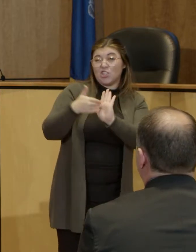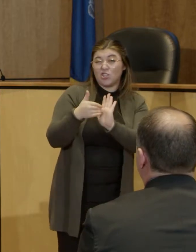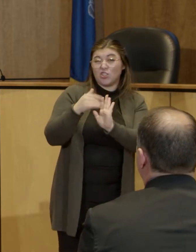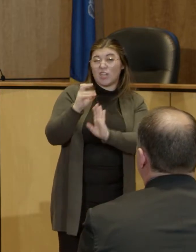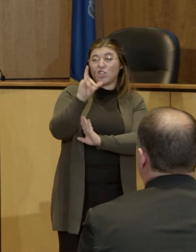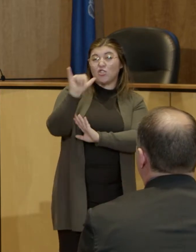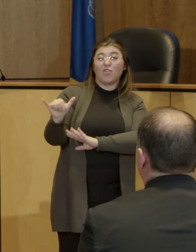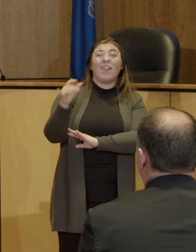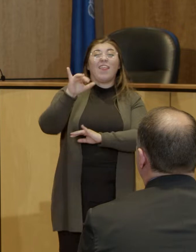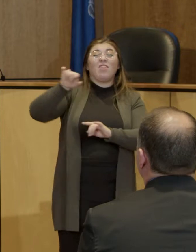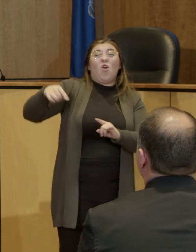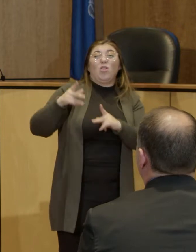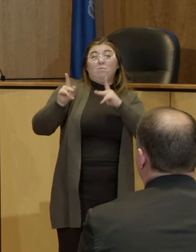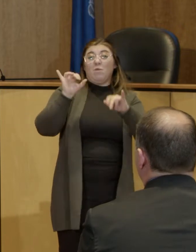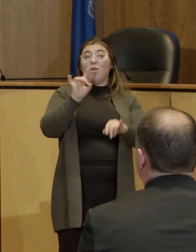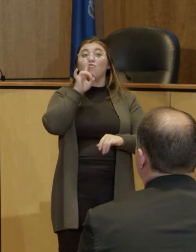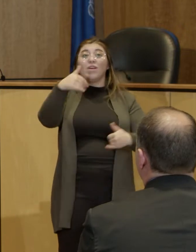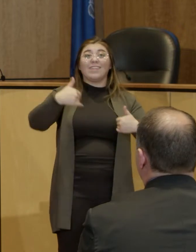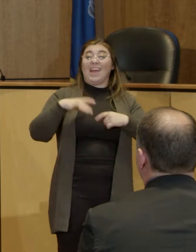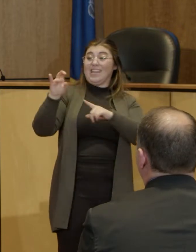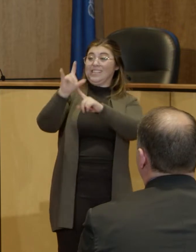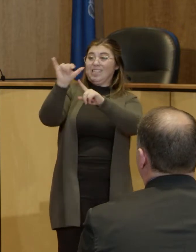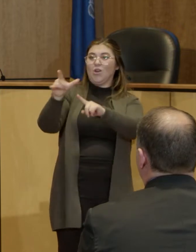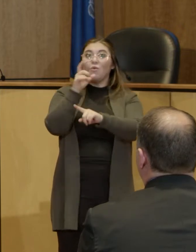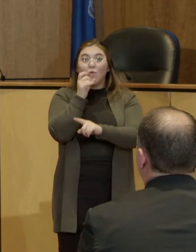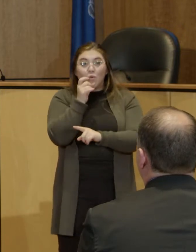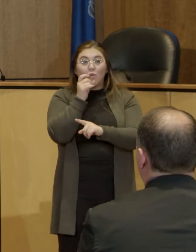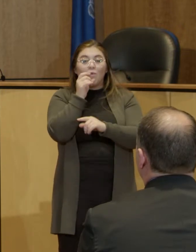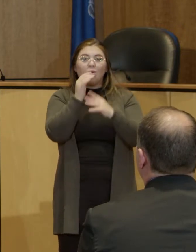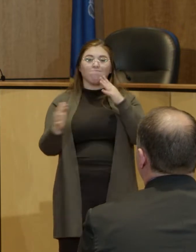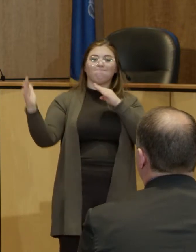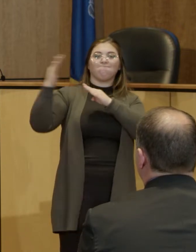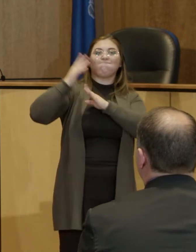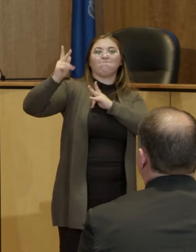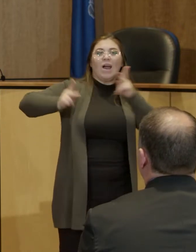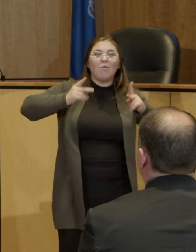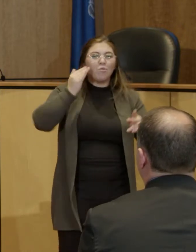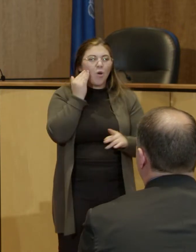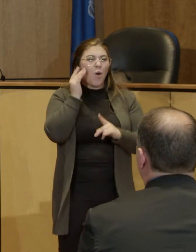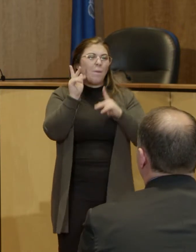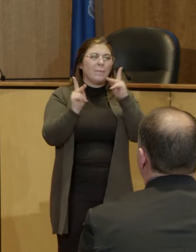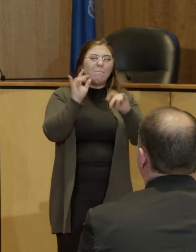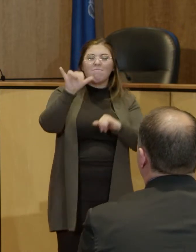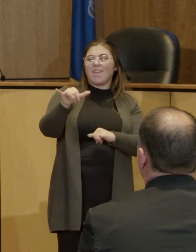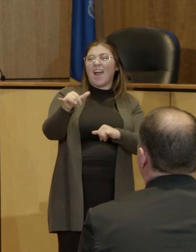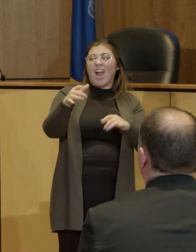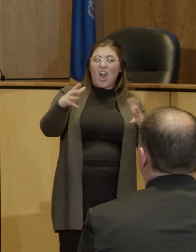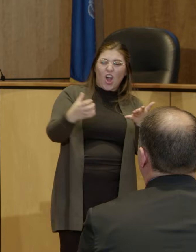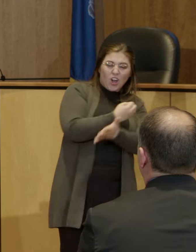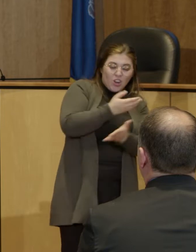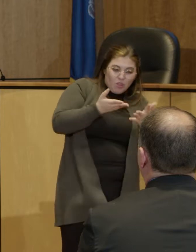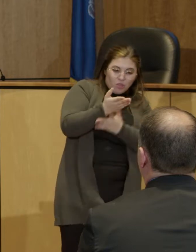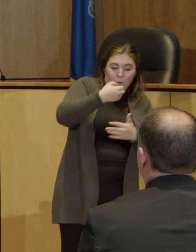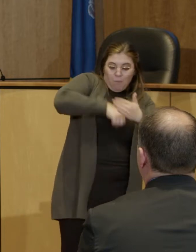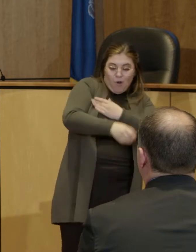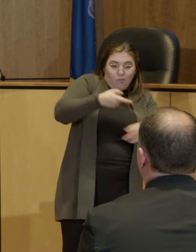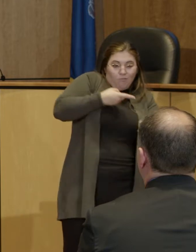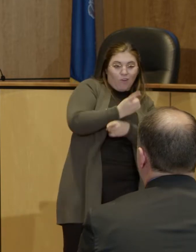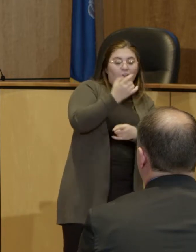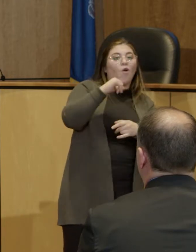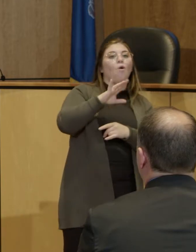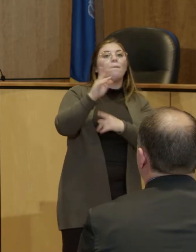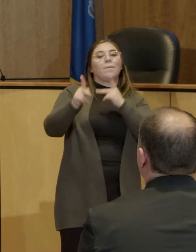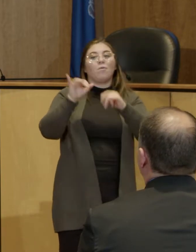felt that the only folks who really had dignity were the elite, those people who had either earned it through birthright or